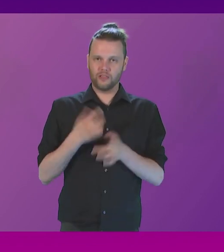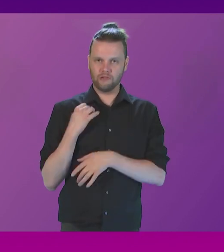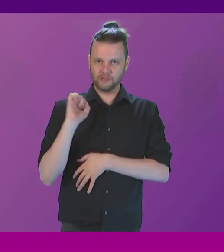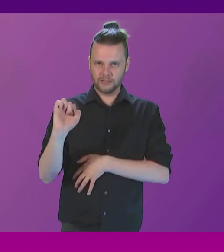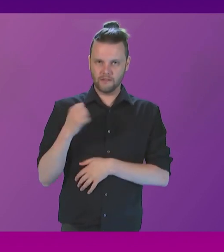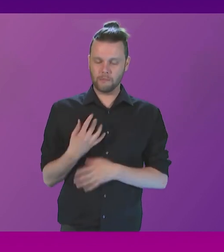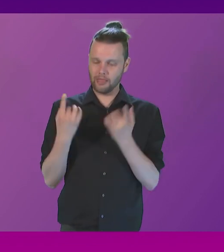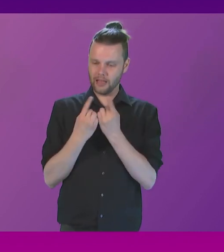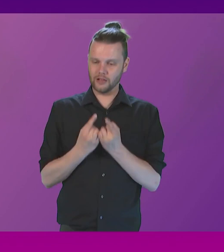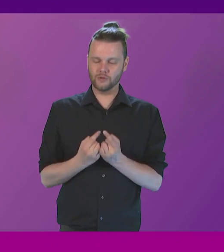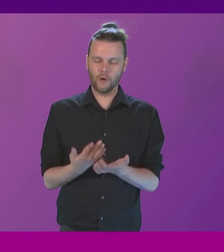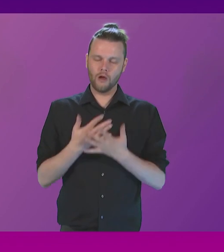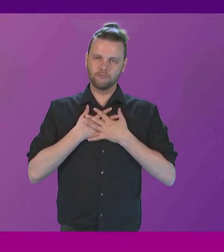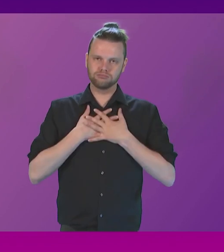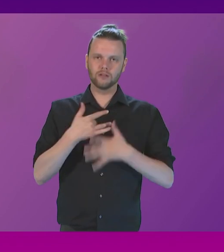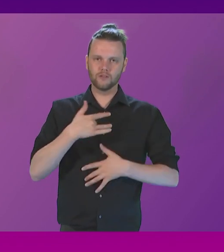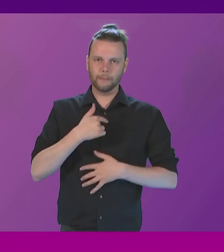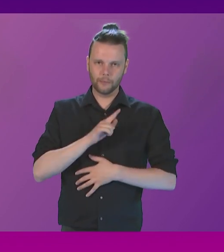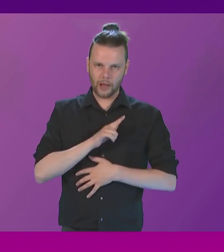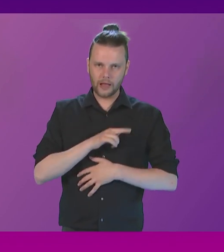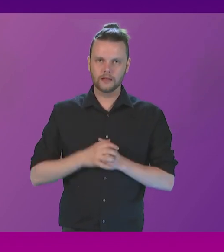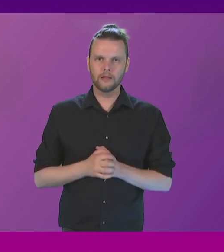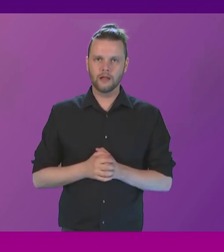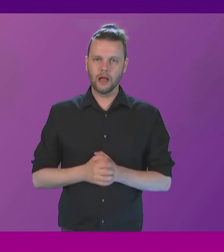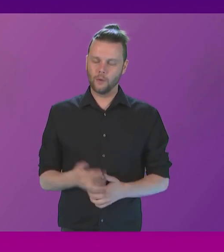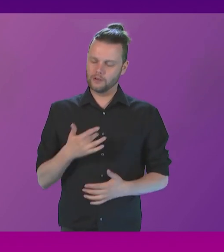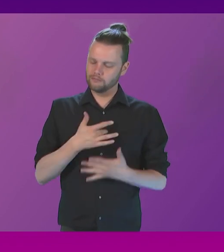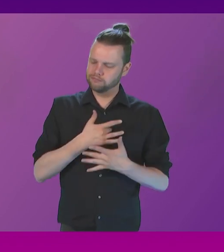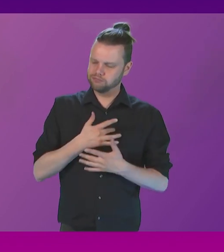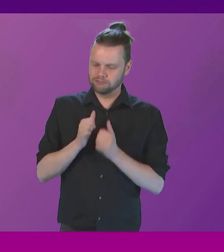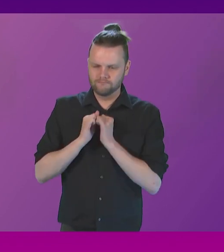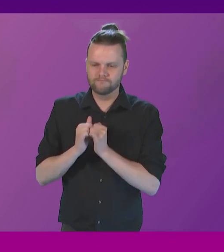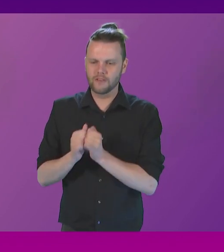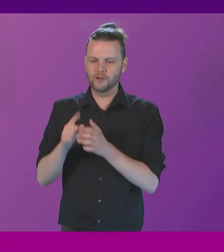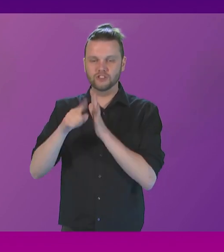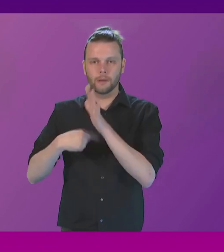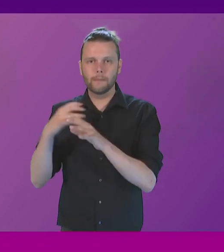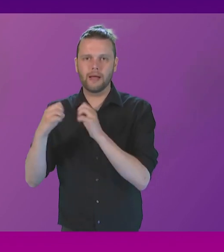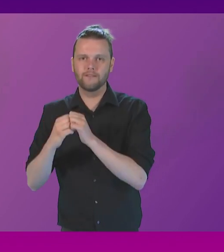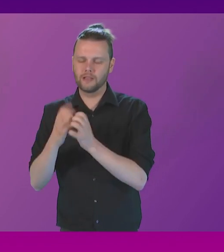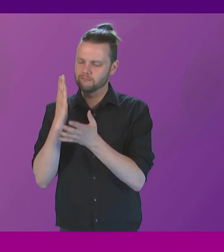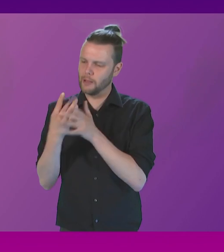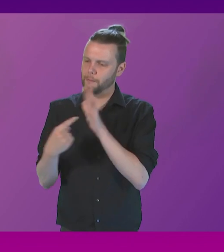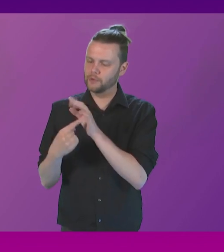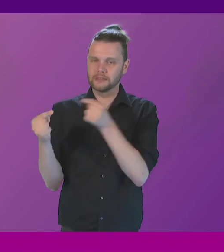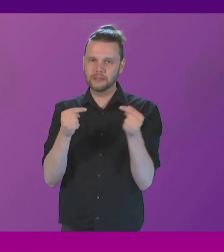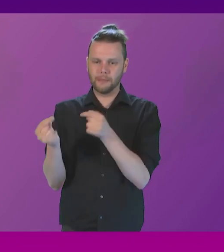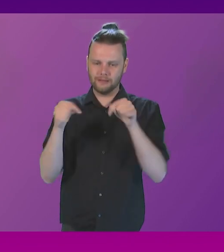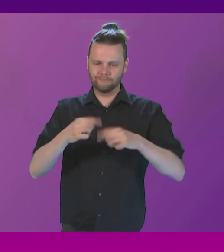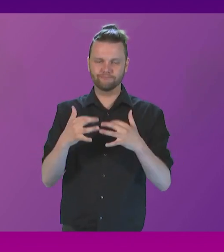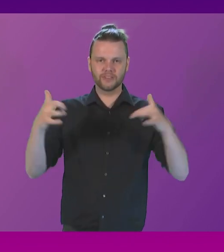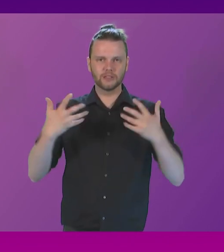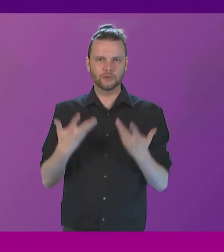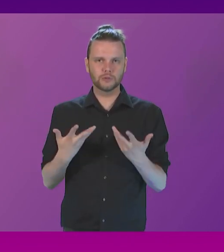the issue is incredibly close to my heart. And I want to express my heartfelt gratitude to Jeremy Balfour for bringing this crucial debate to the Chamber today.